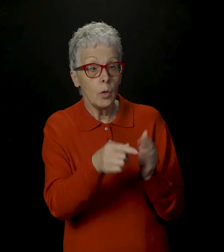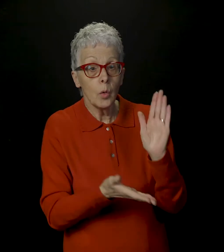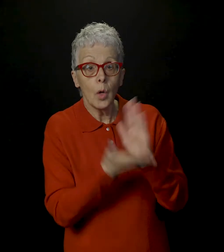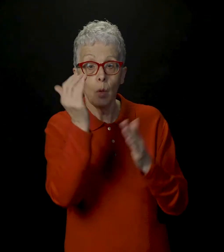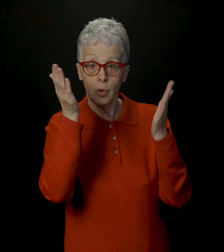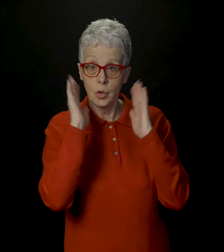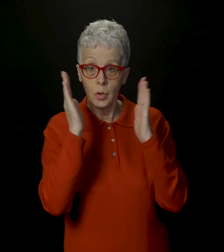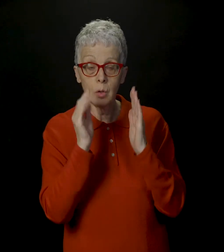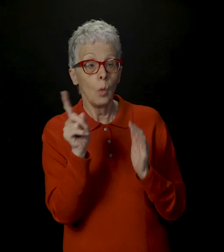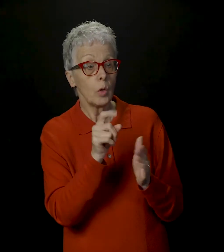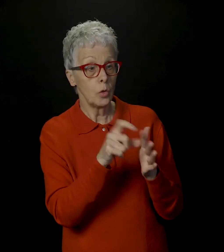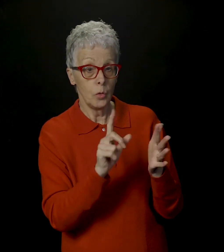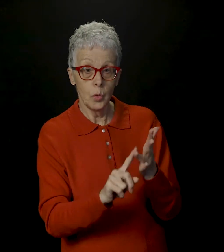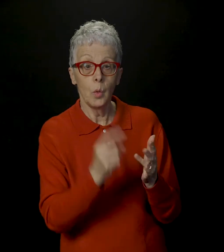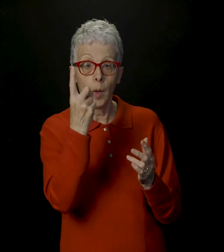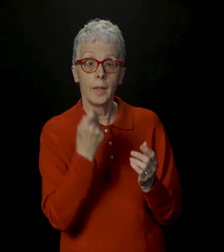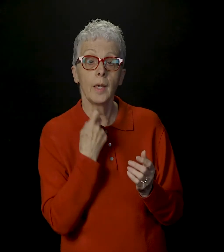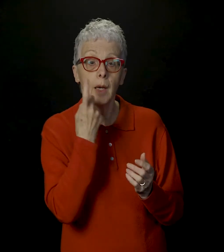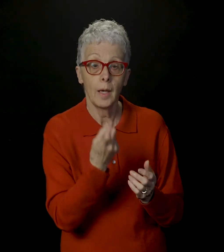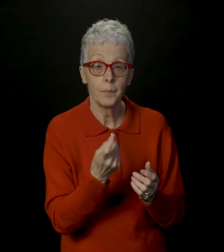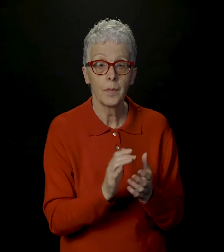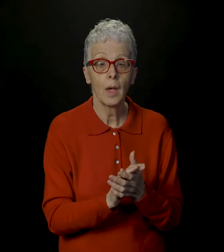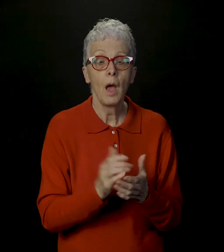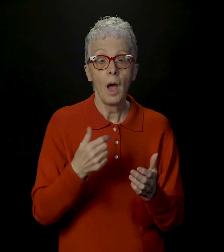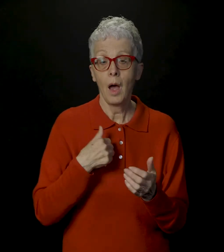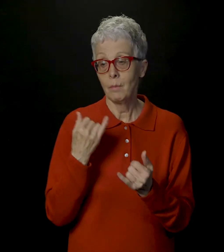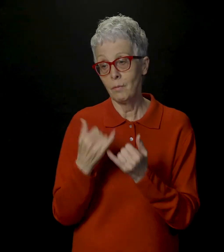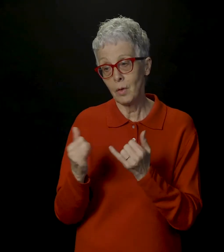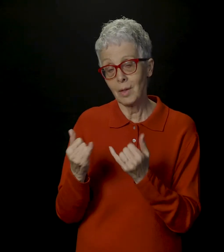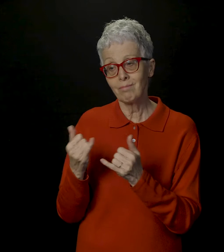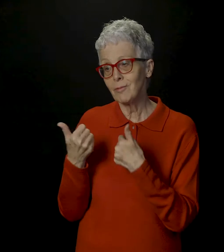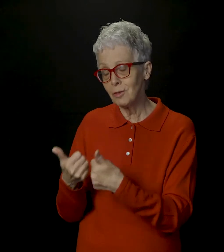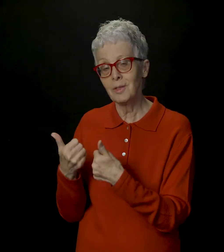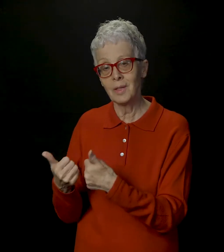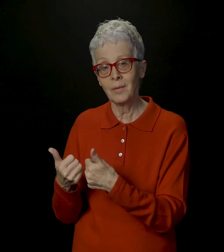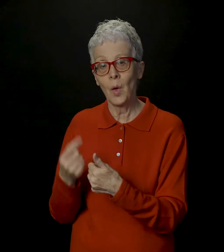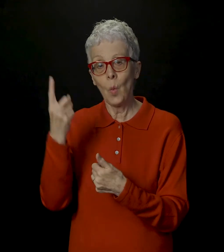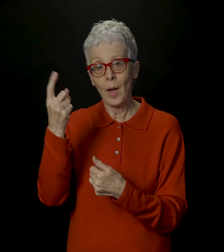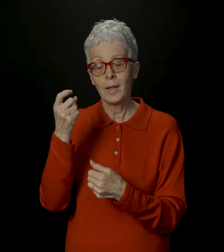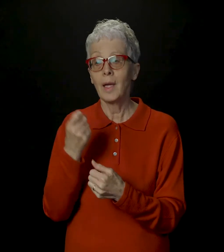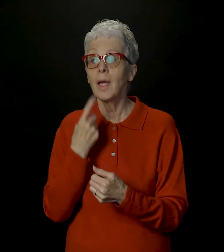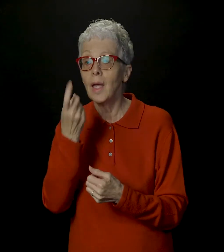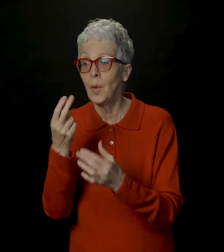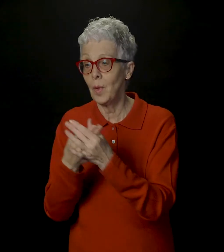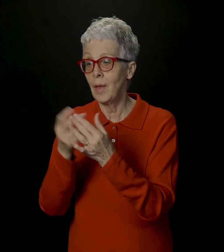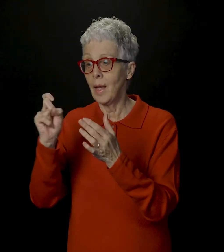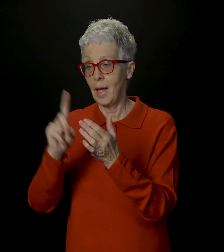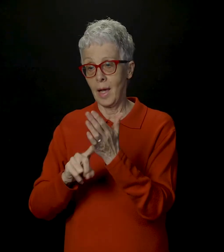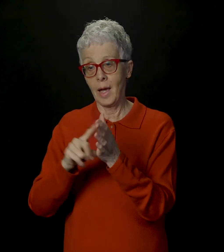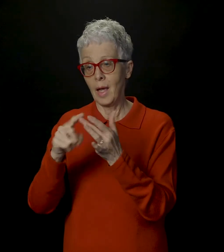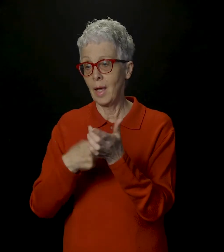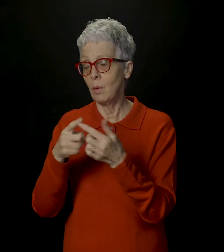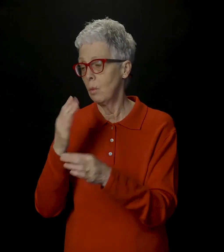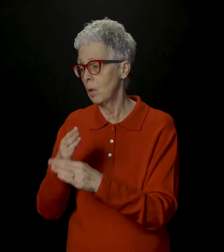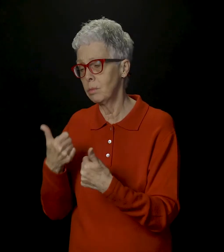church And you know What your role is At One Care Alright I'm very fortunate To be at One Care With Claire Who does